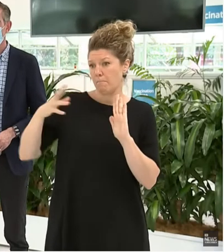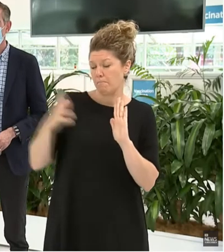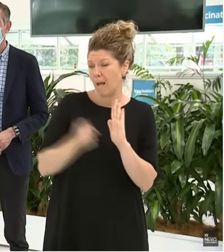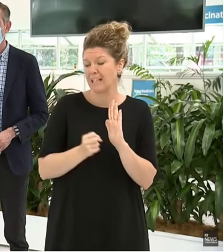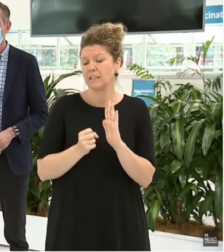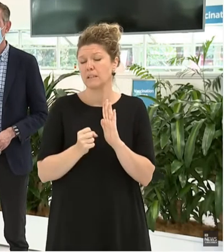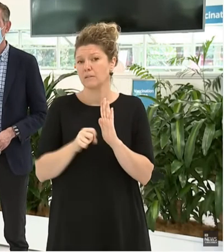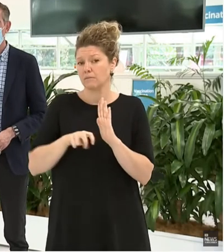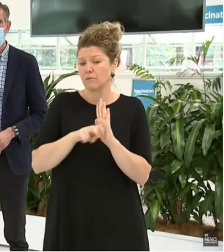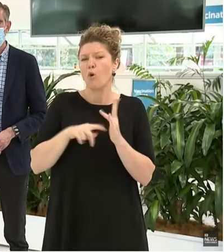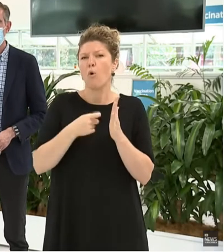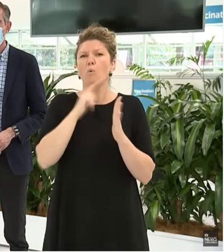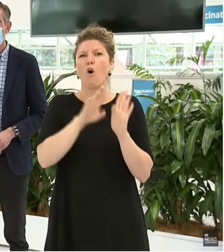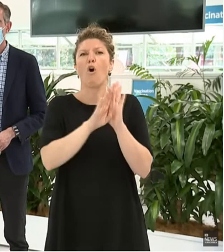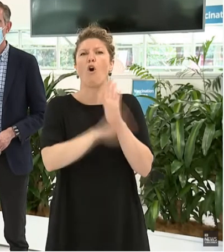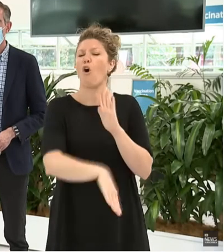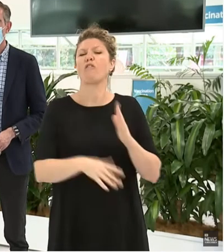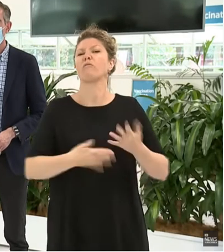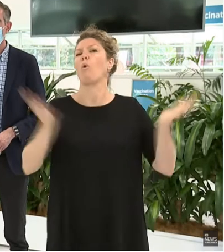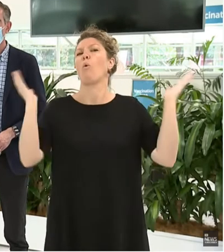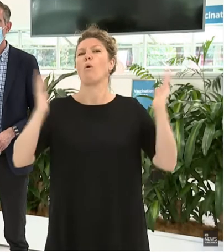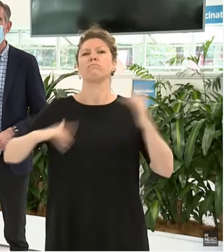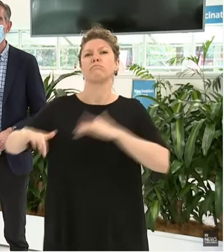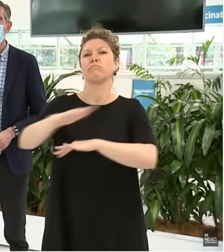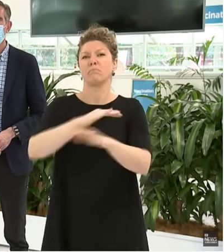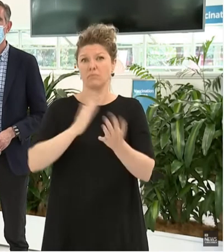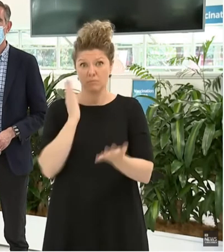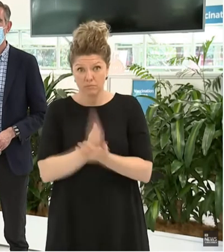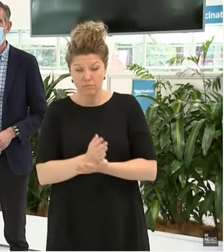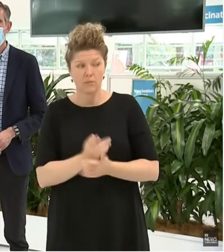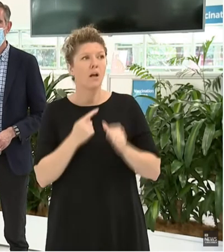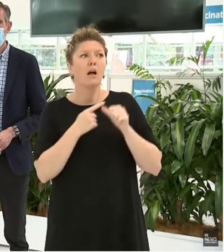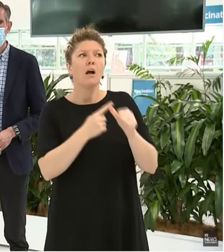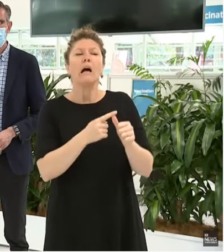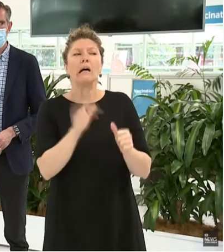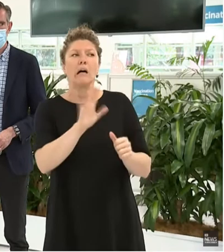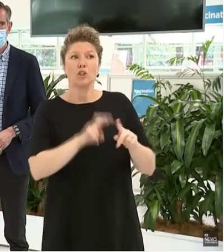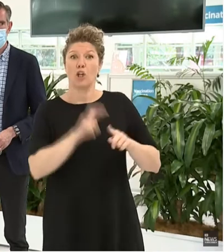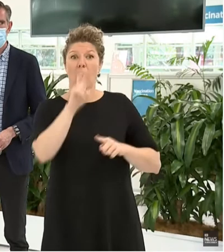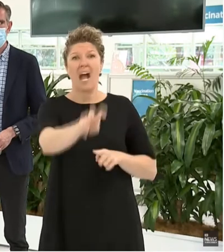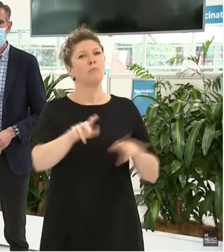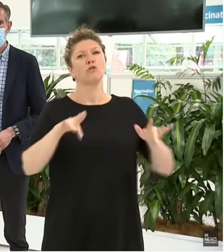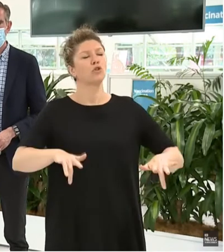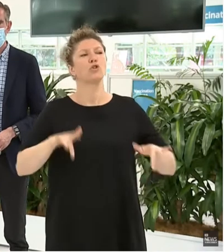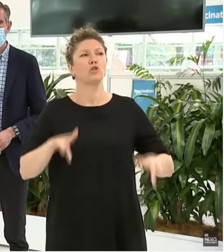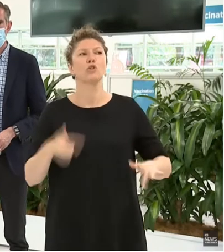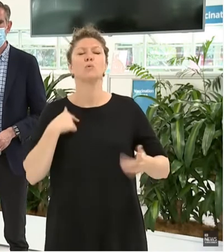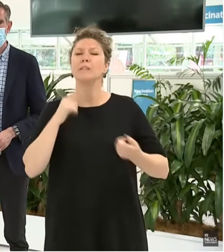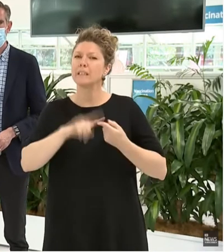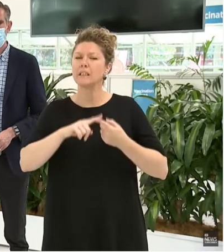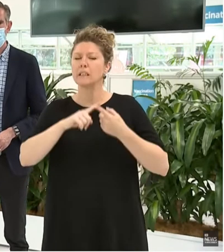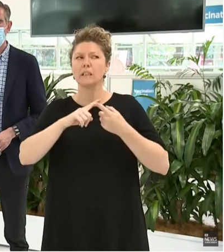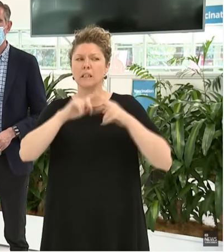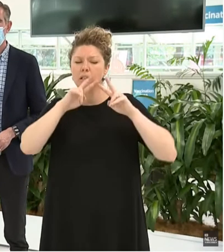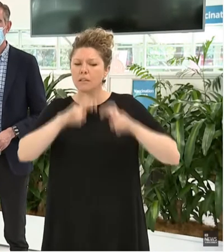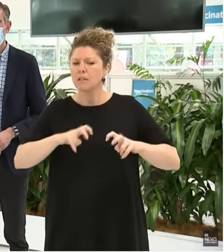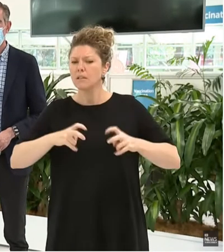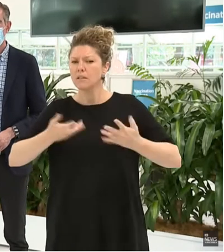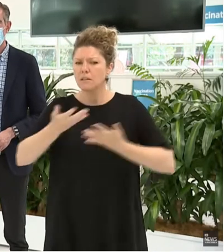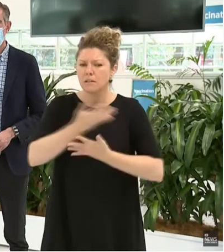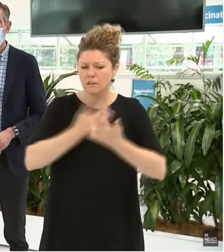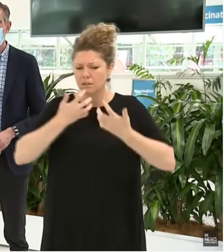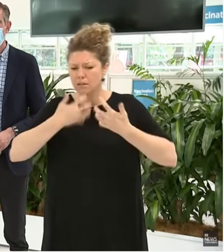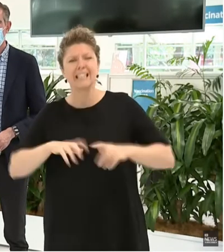fair assumption to make? That's all. No, I don't think you should jump that far ahead. We're still working through that. Keep in mind